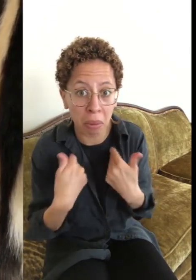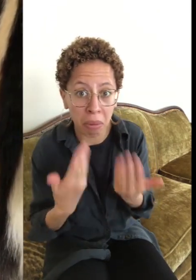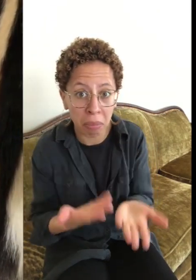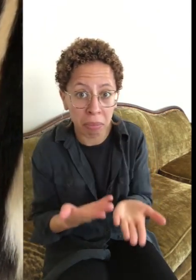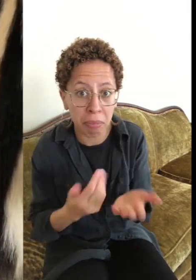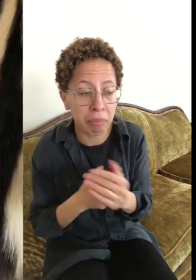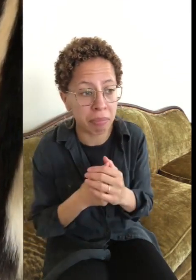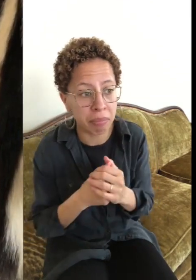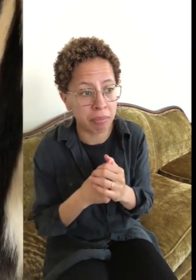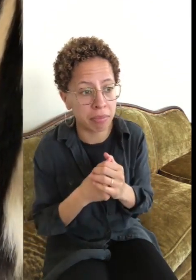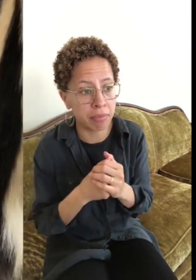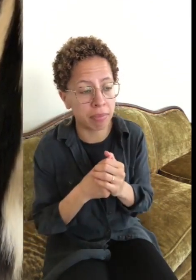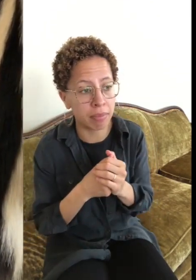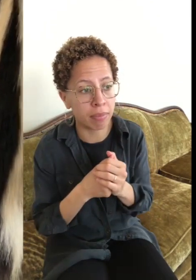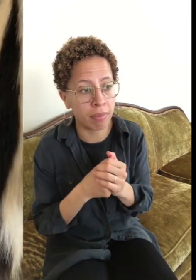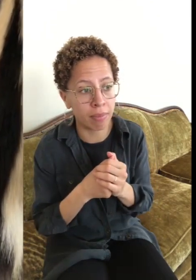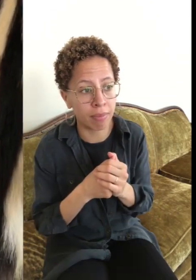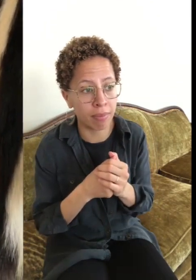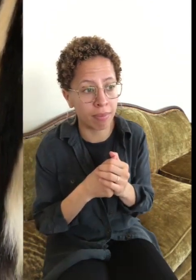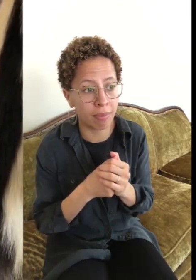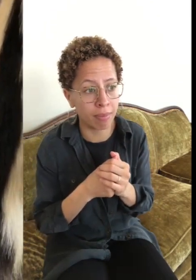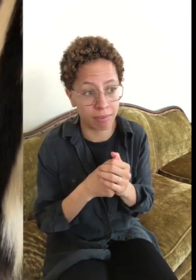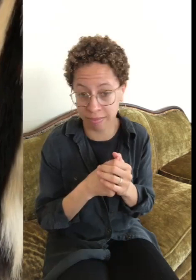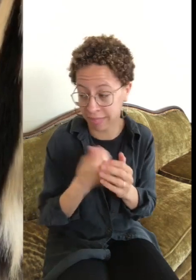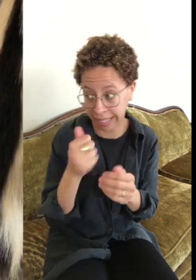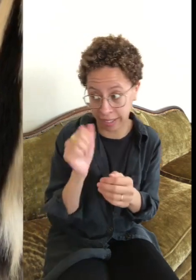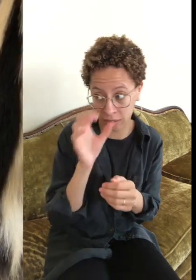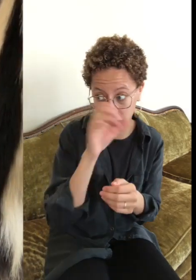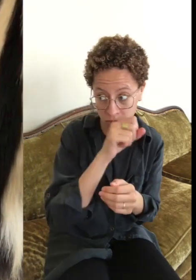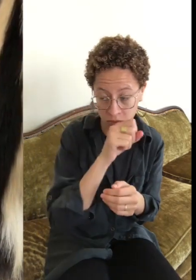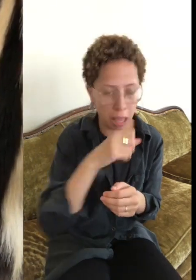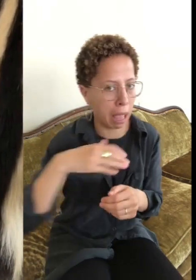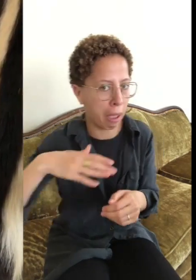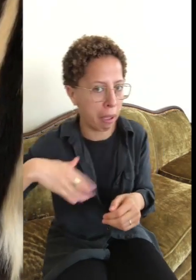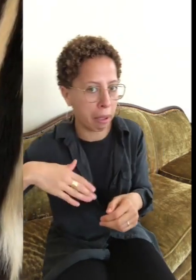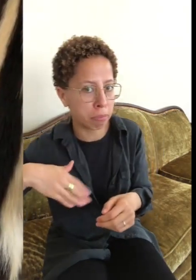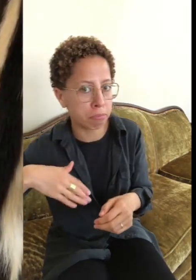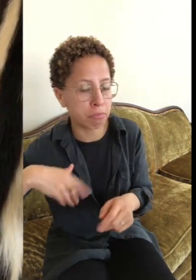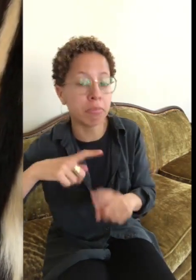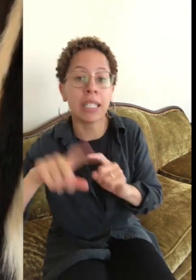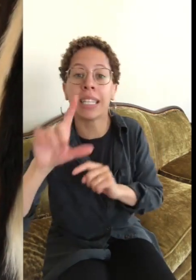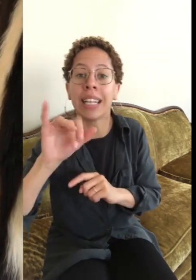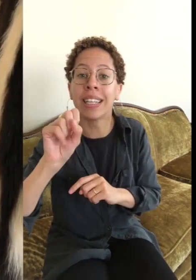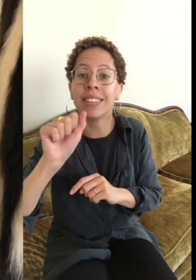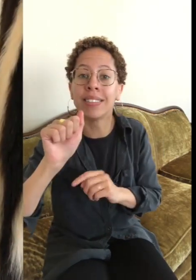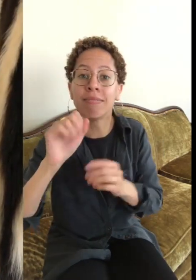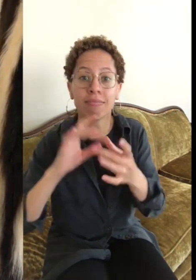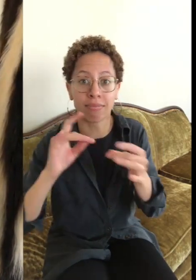Any guesses? Not yet. Although Elisa mentioned that she has a bunny.